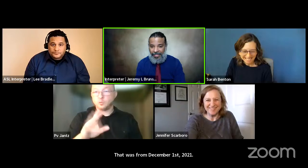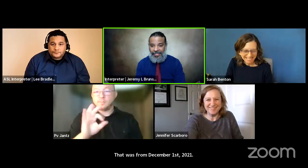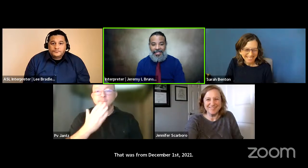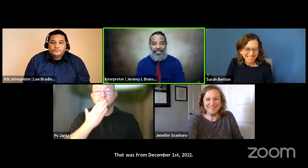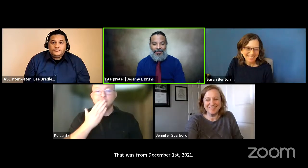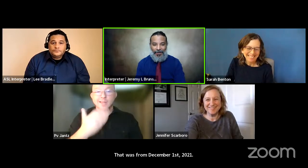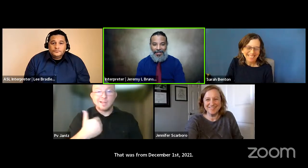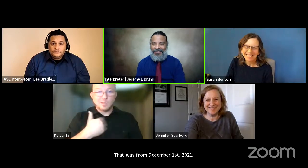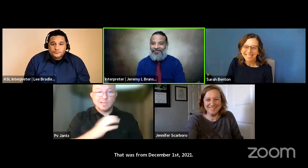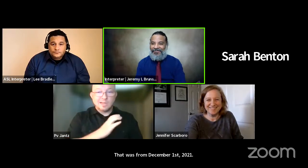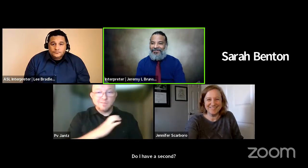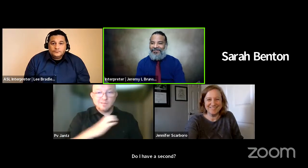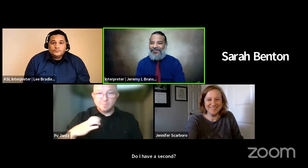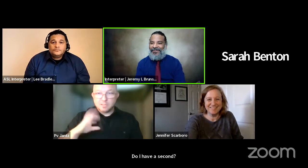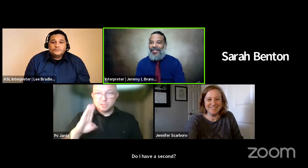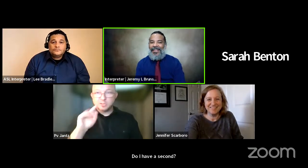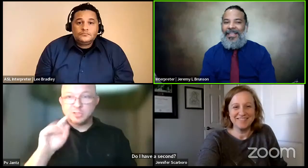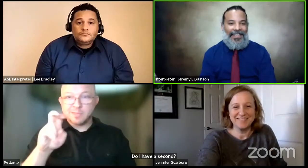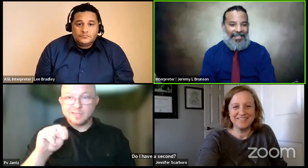I second, so do I.